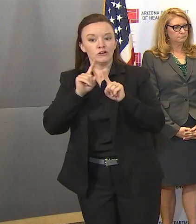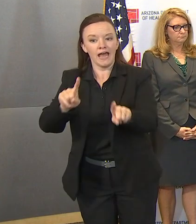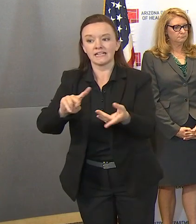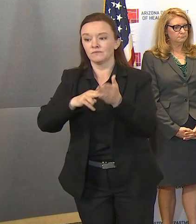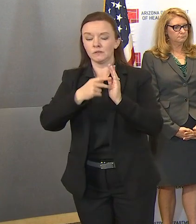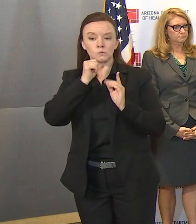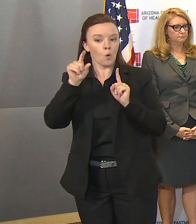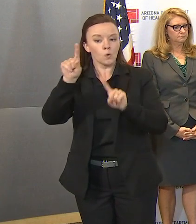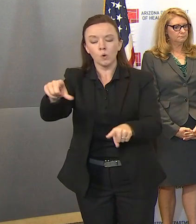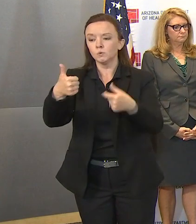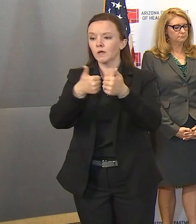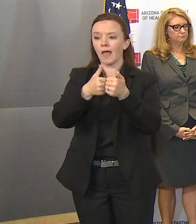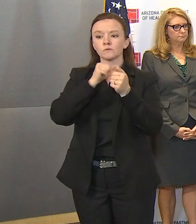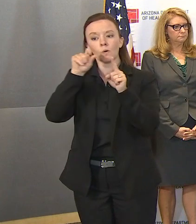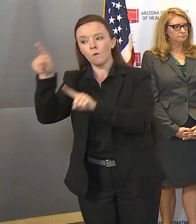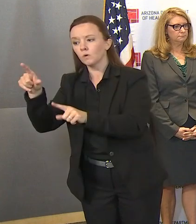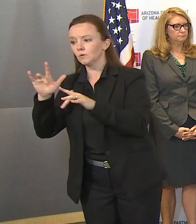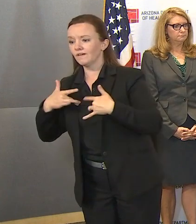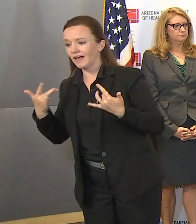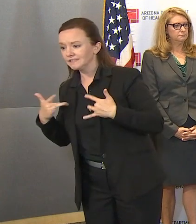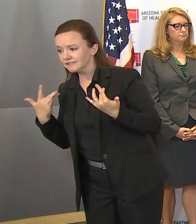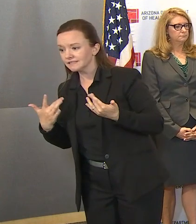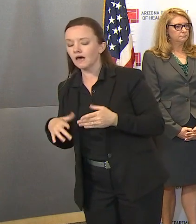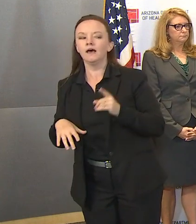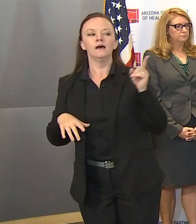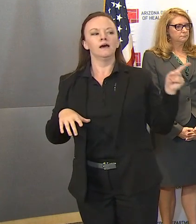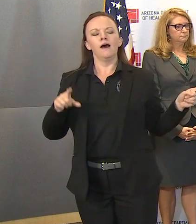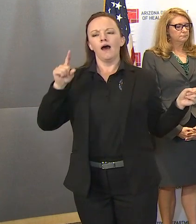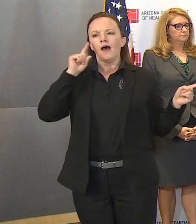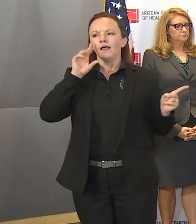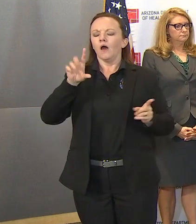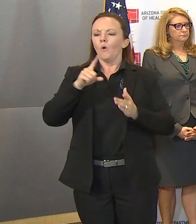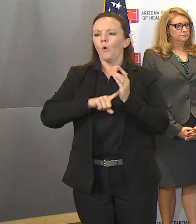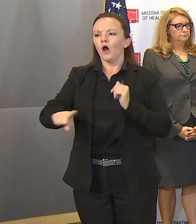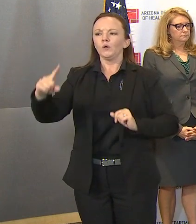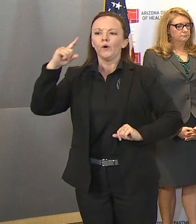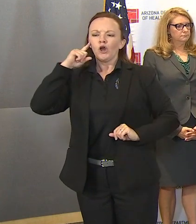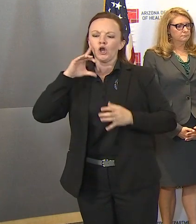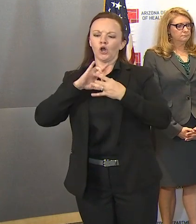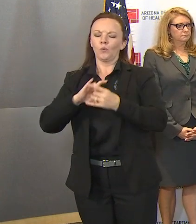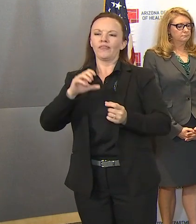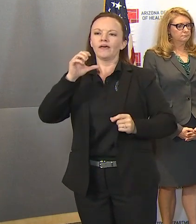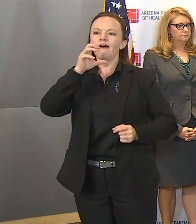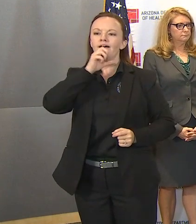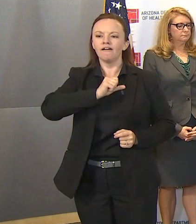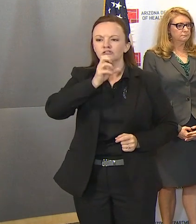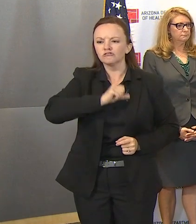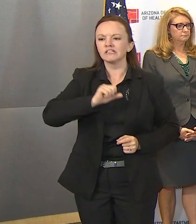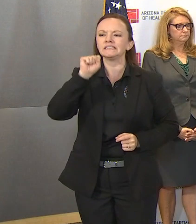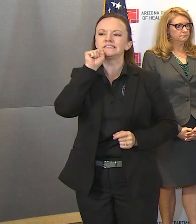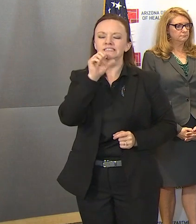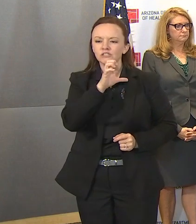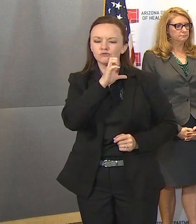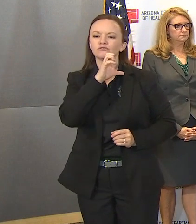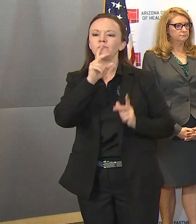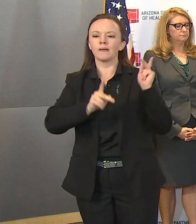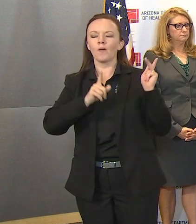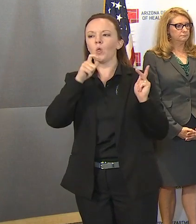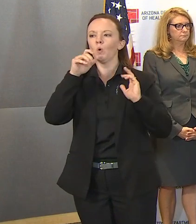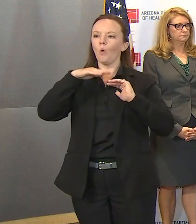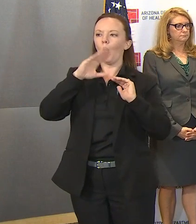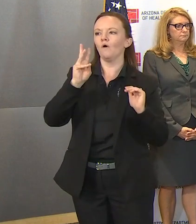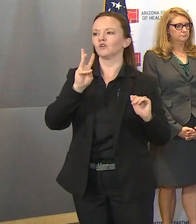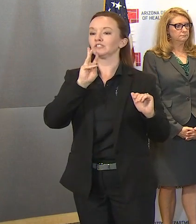in the valley? I think what you heard in terms of the elderly individuals or individuals that are older than the age